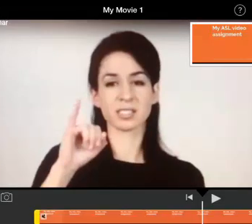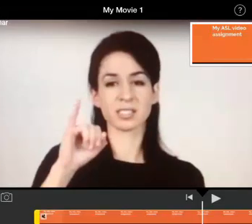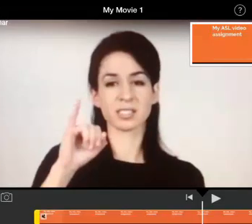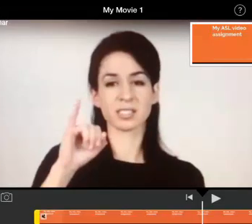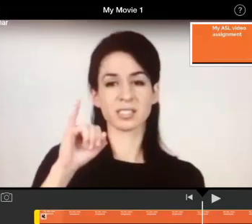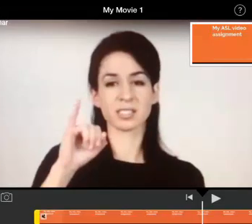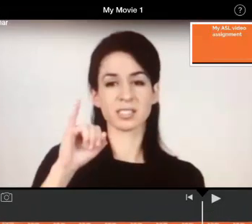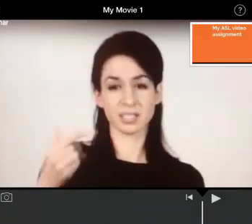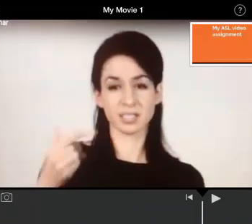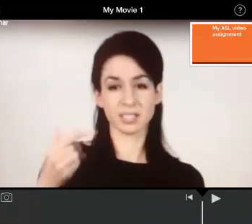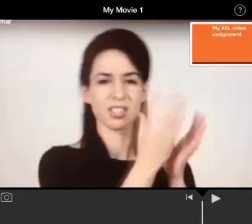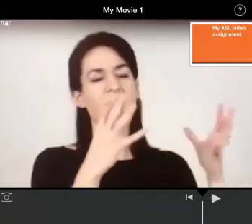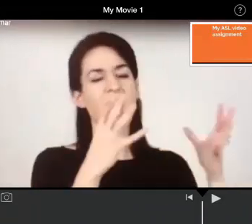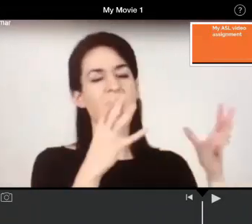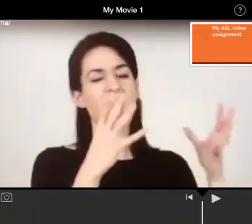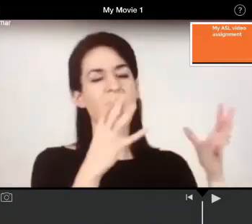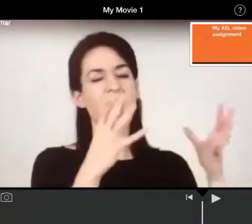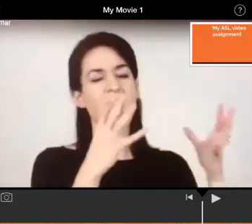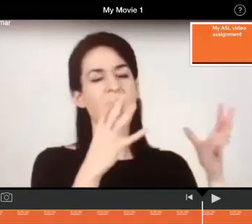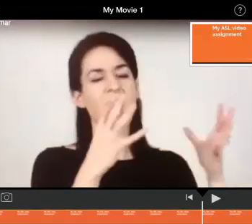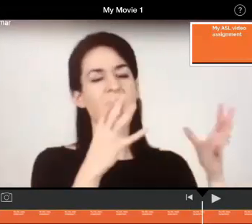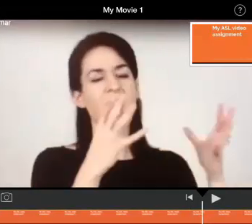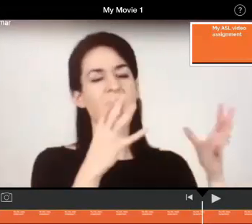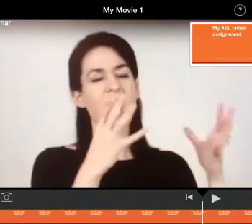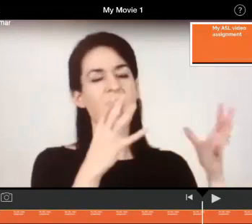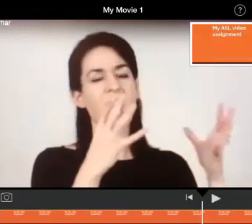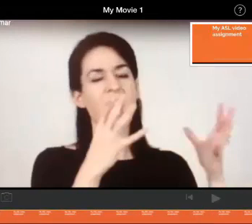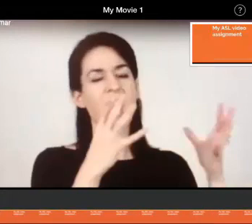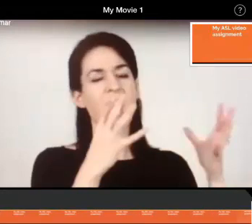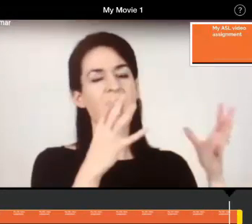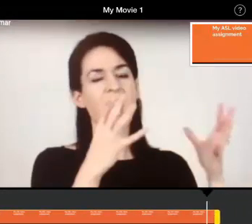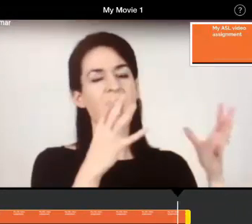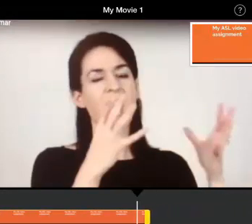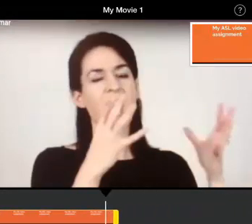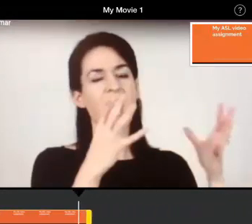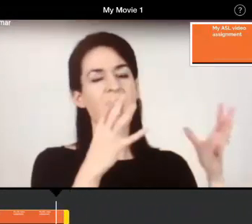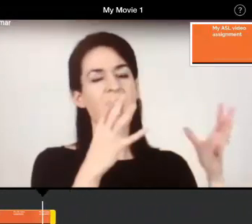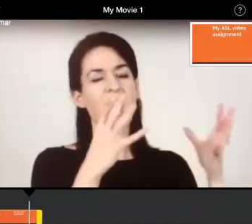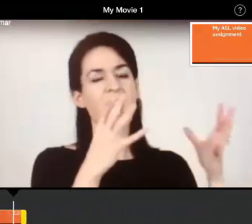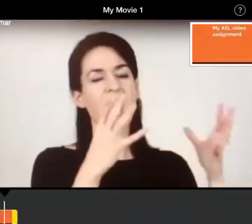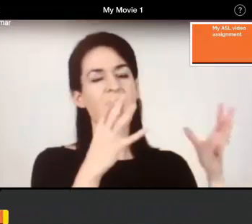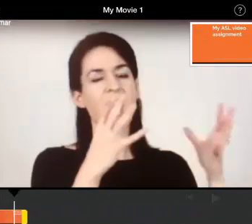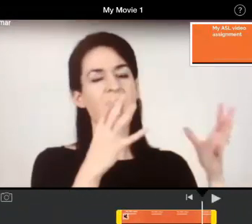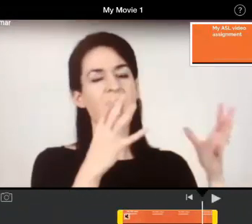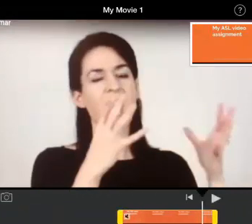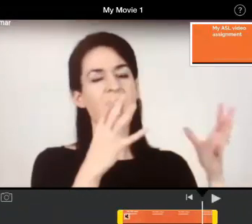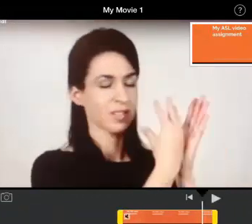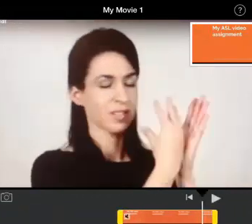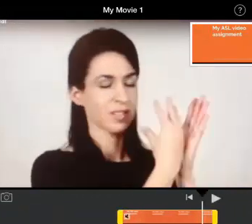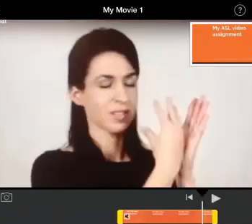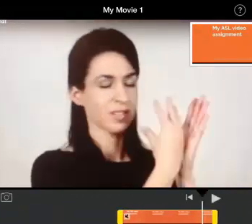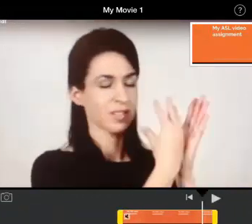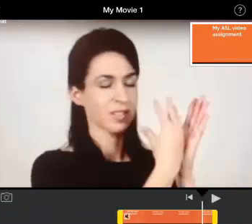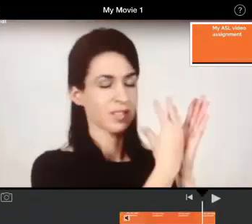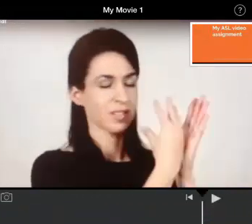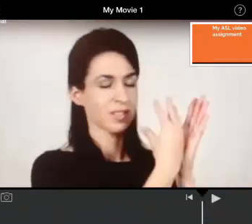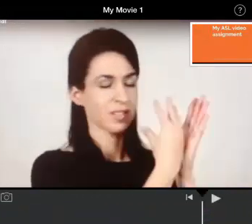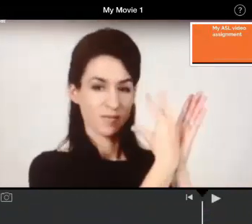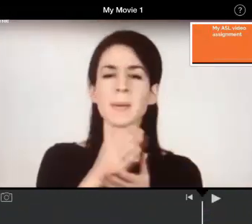can do here is I can highlight it and just kind of hug it to as far as I want it to go. And again, you can